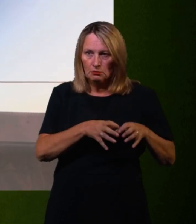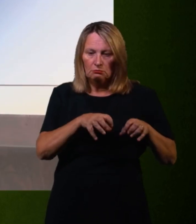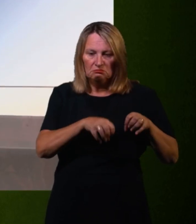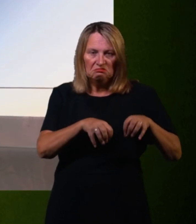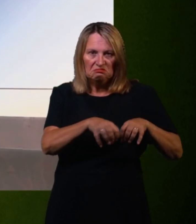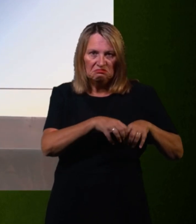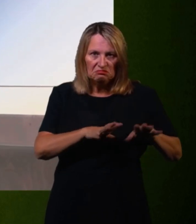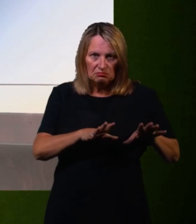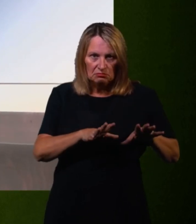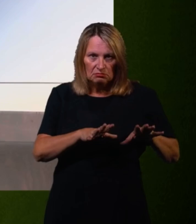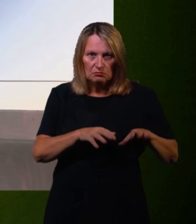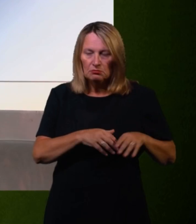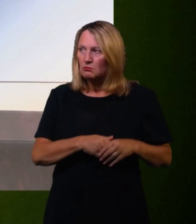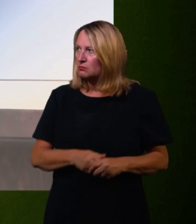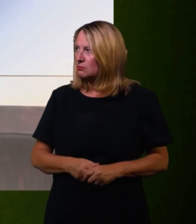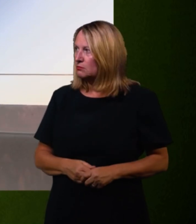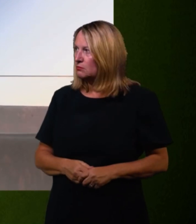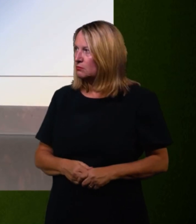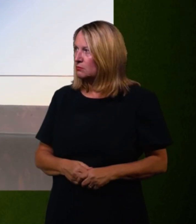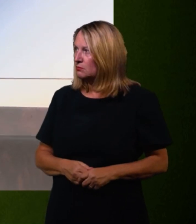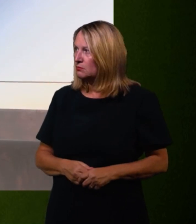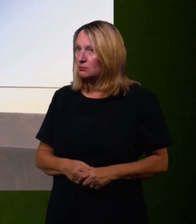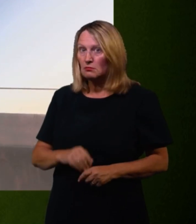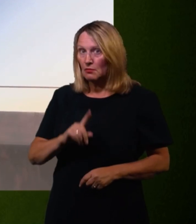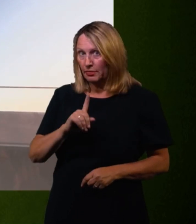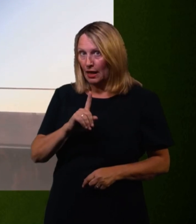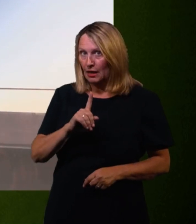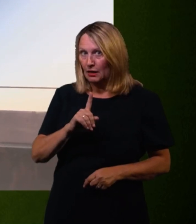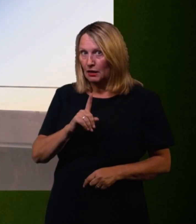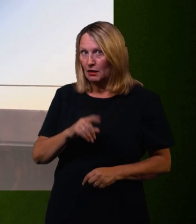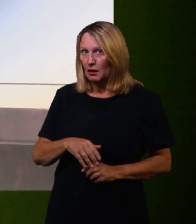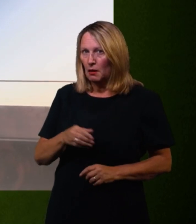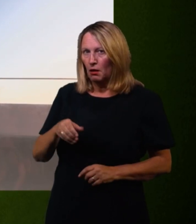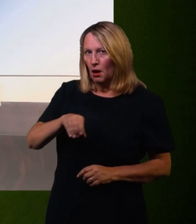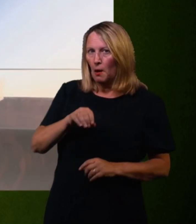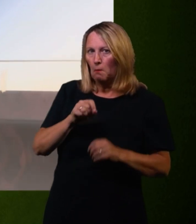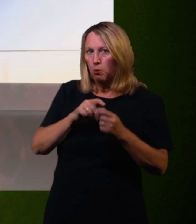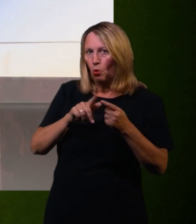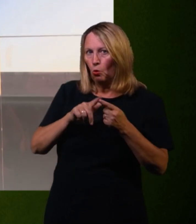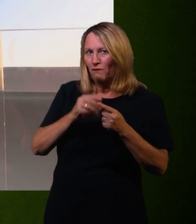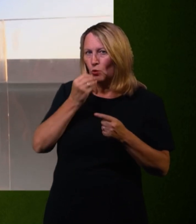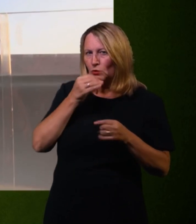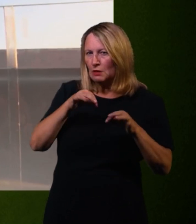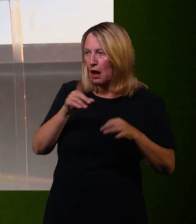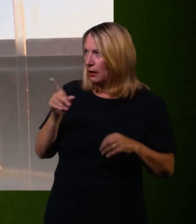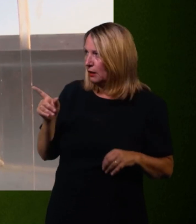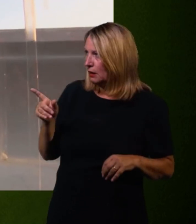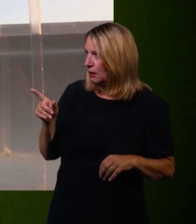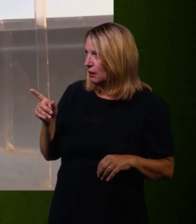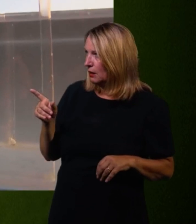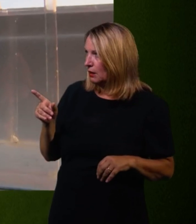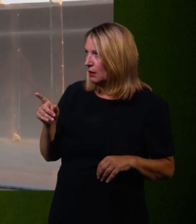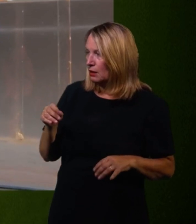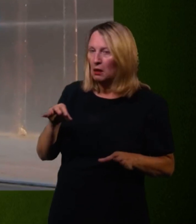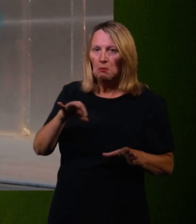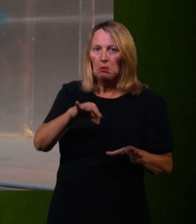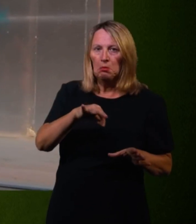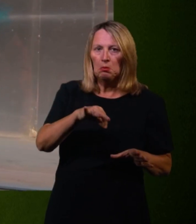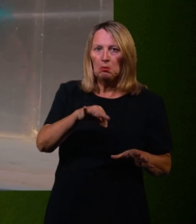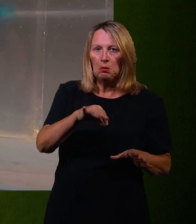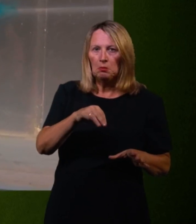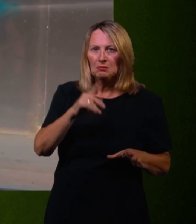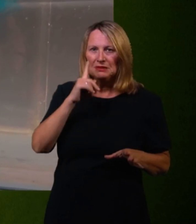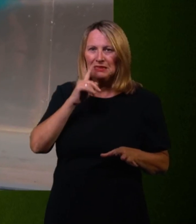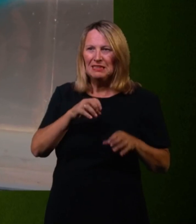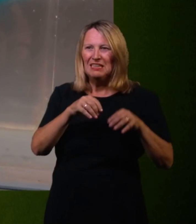time, just move that back, I'm going to pour some blue food dye, a good amount of that, and you